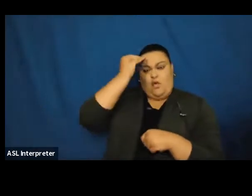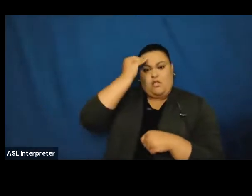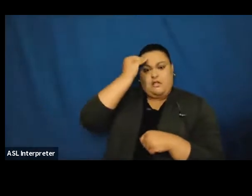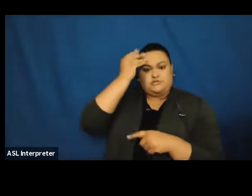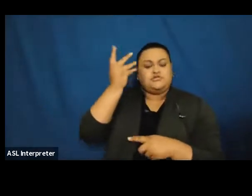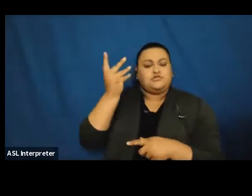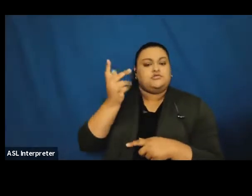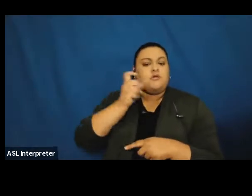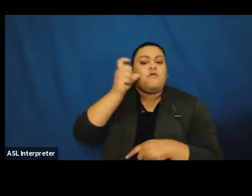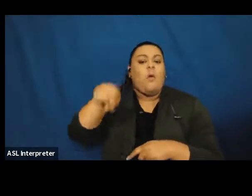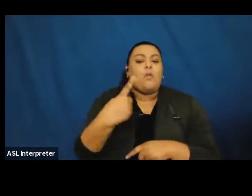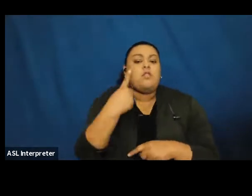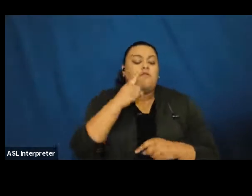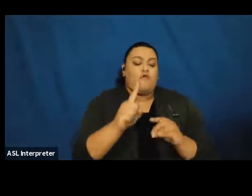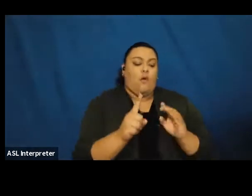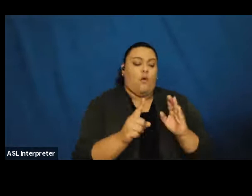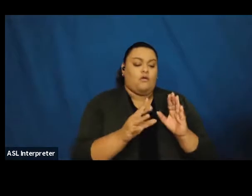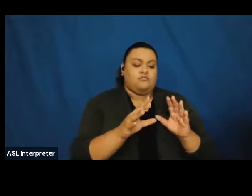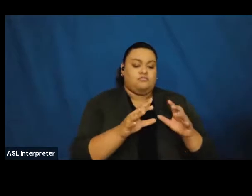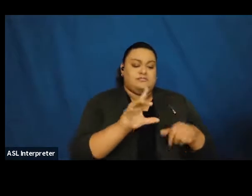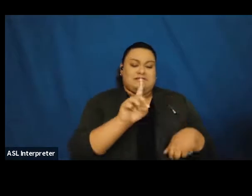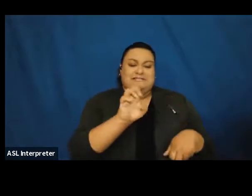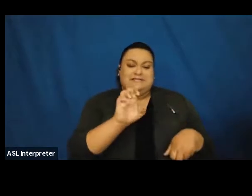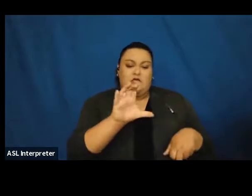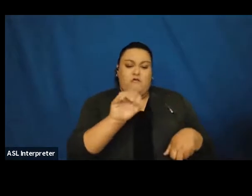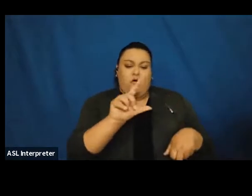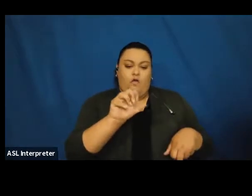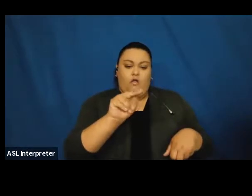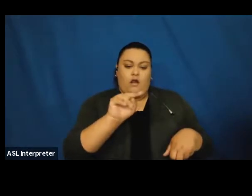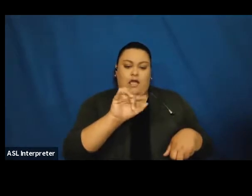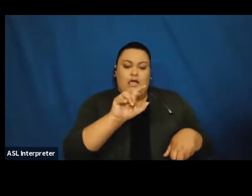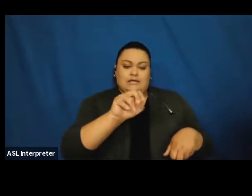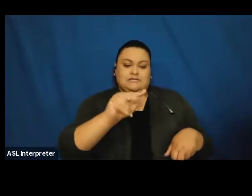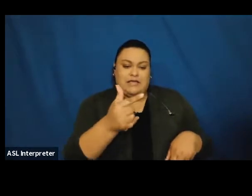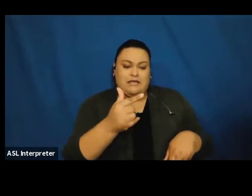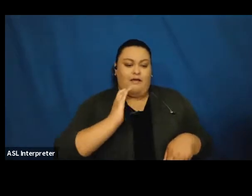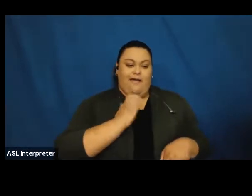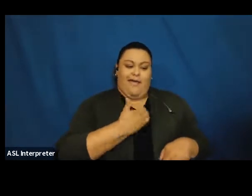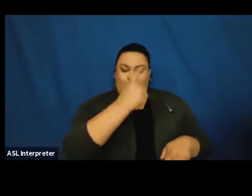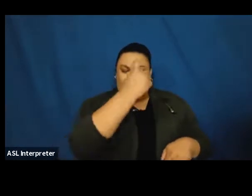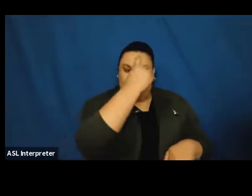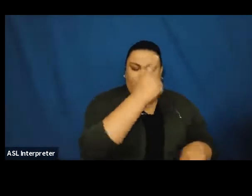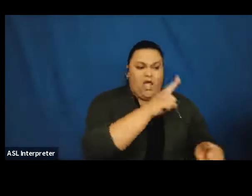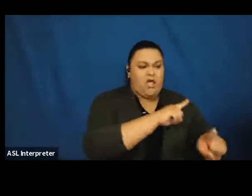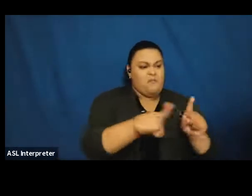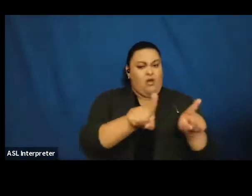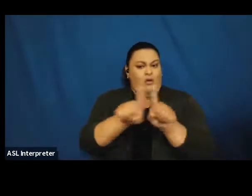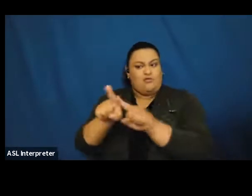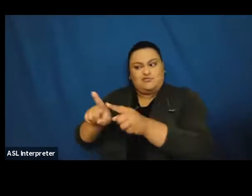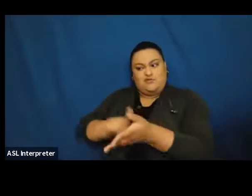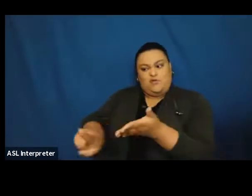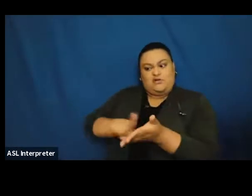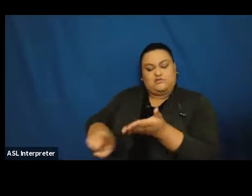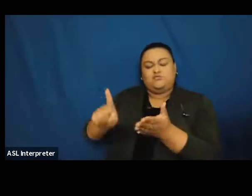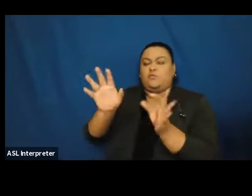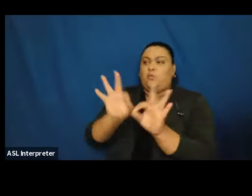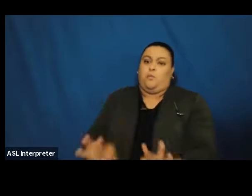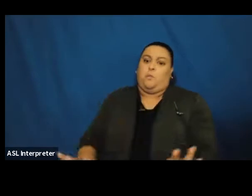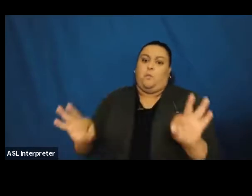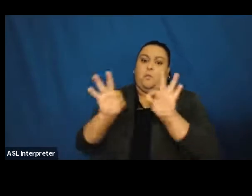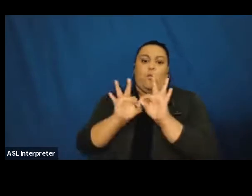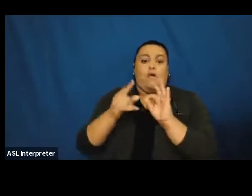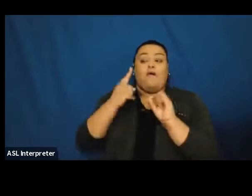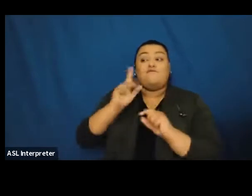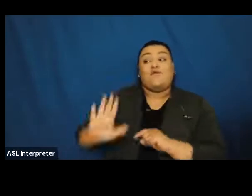develop, decolonize our minds, but to do the research that is going to be useful and important to our communities for their